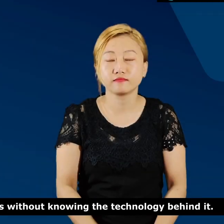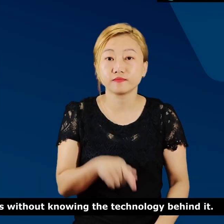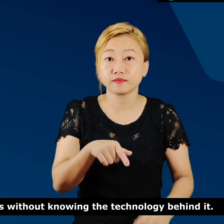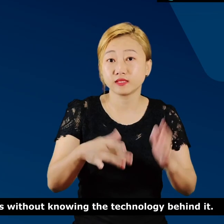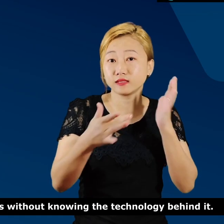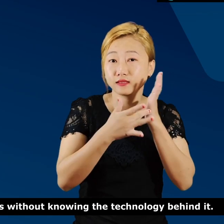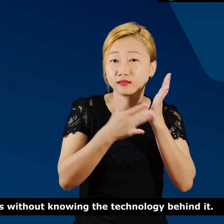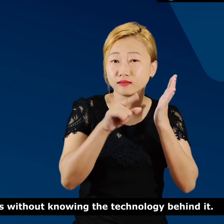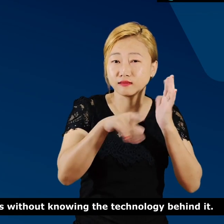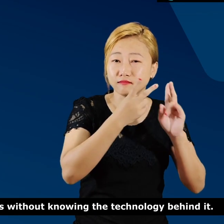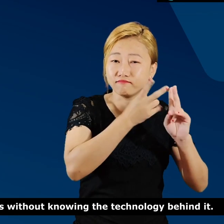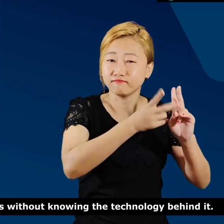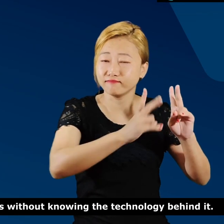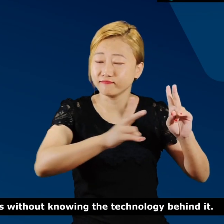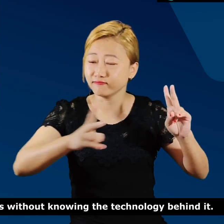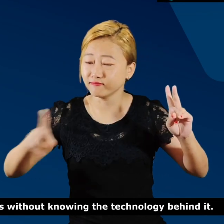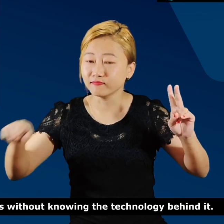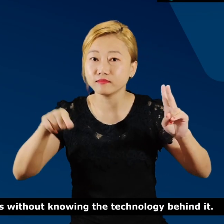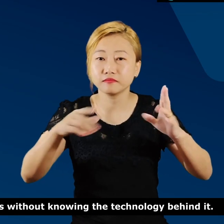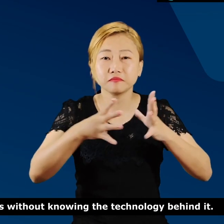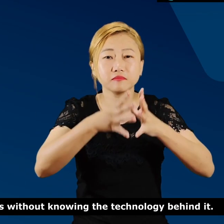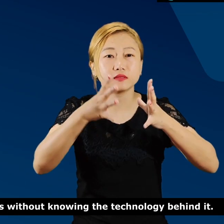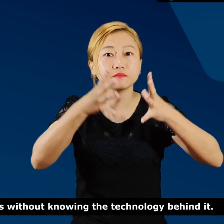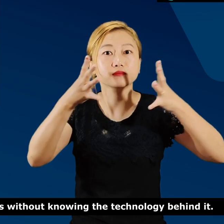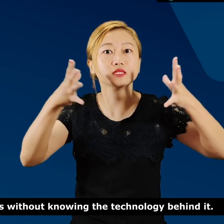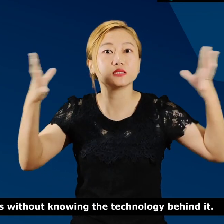Today we use apps without knowing the technology behind it.